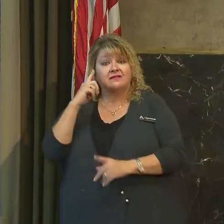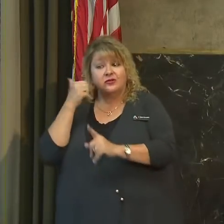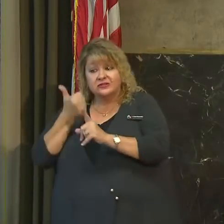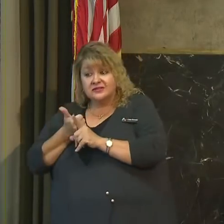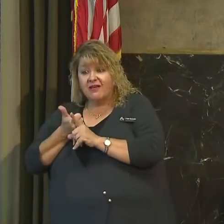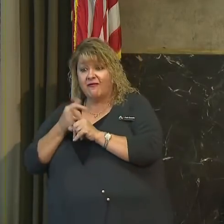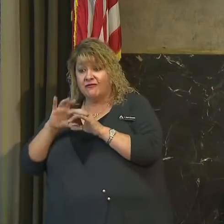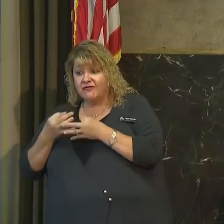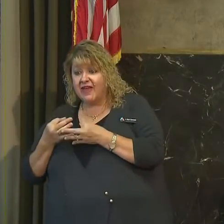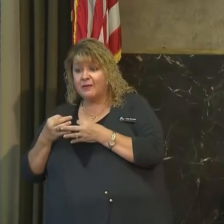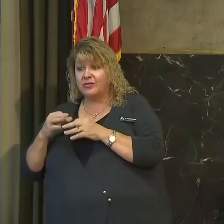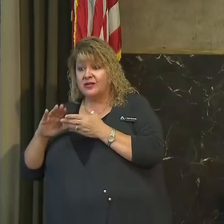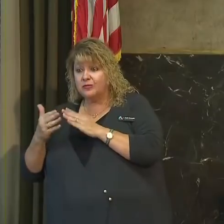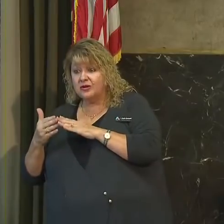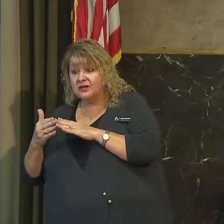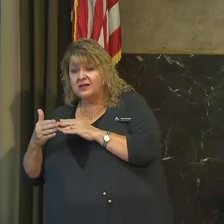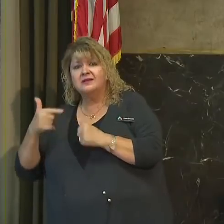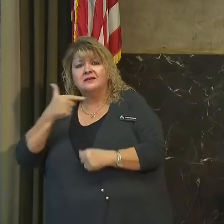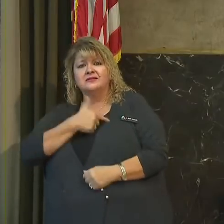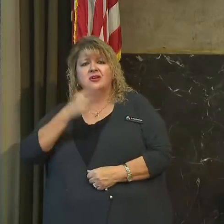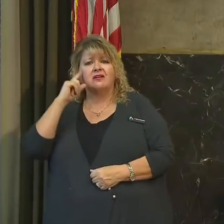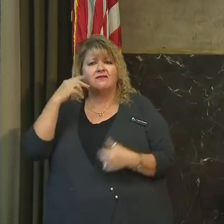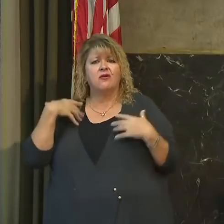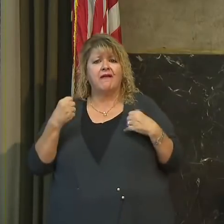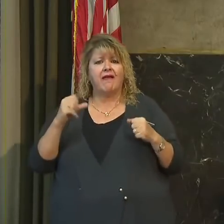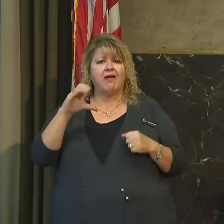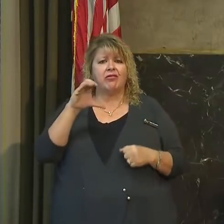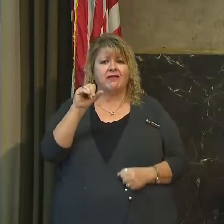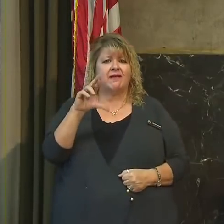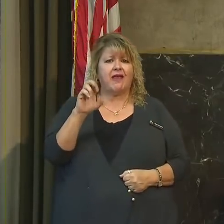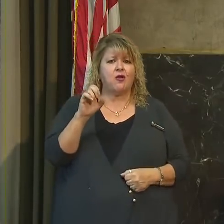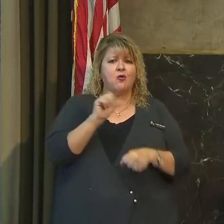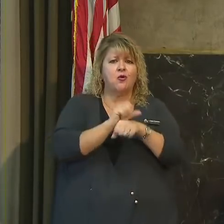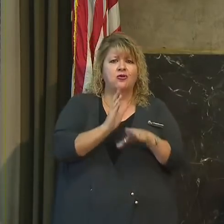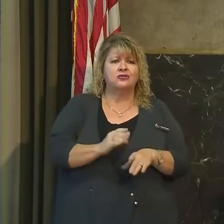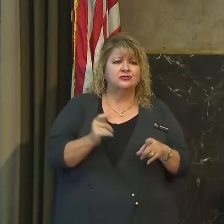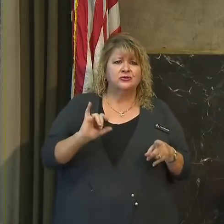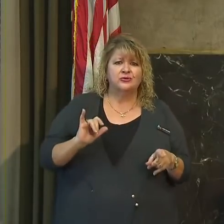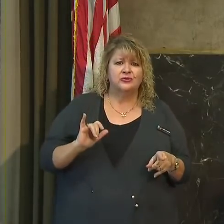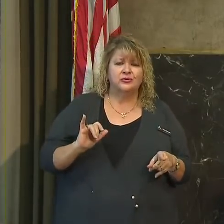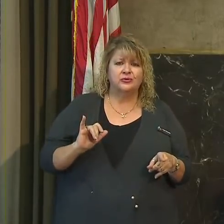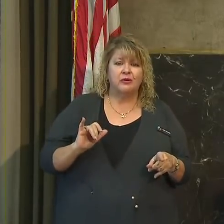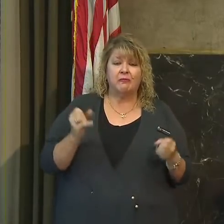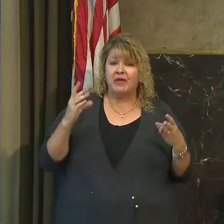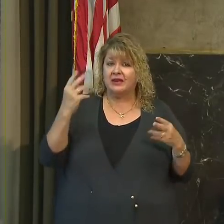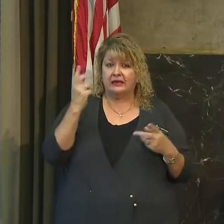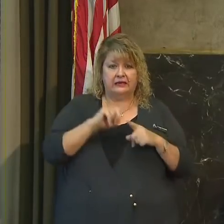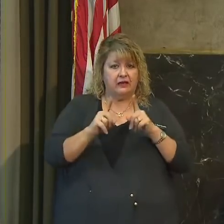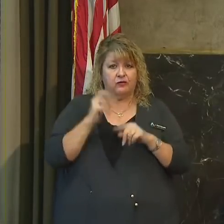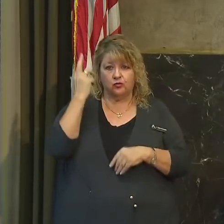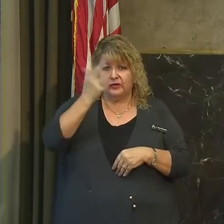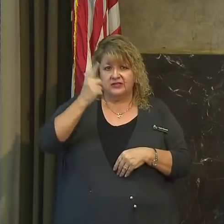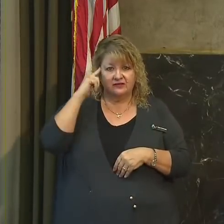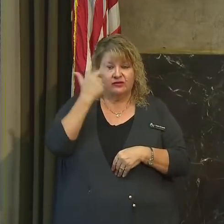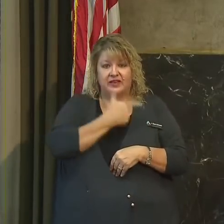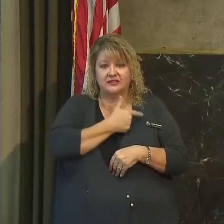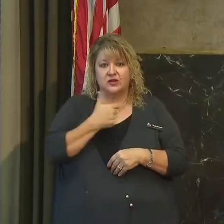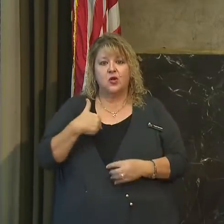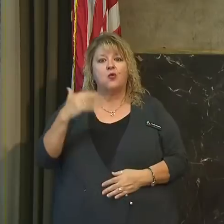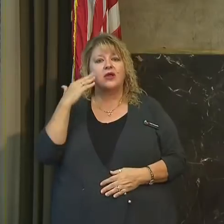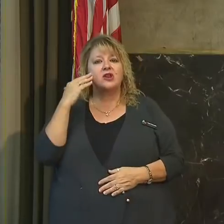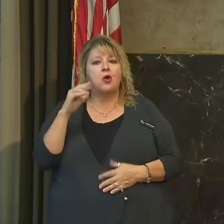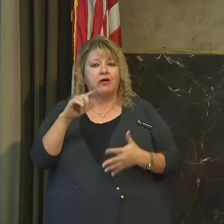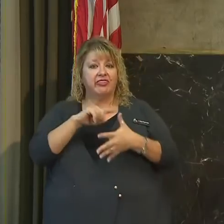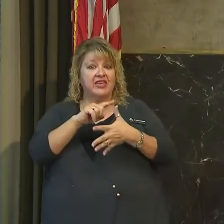And there are so many reasons to be vaccinated, because we know that we're dealing with the